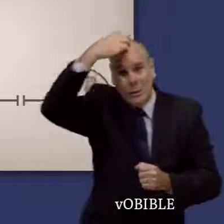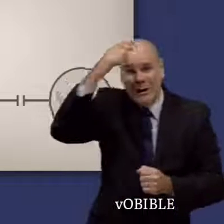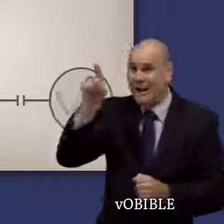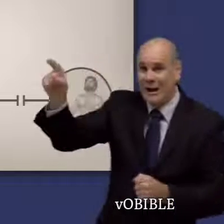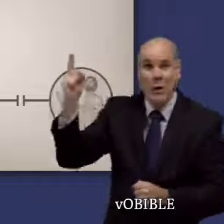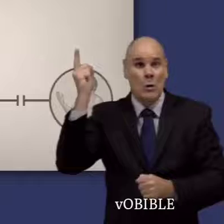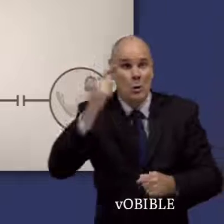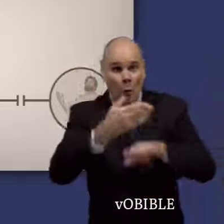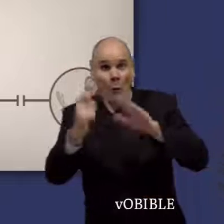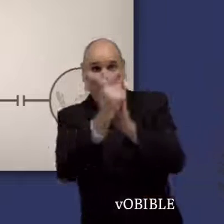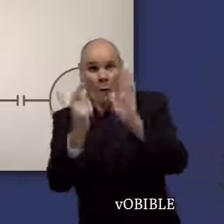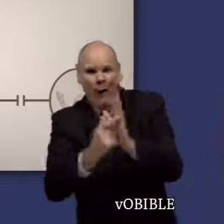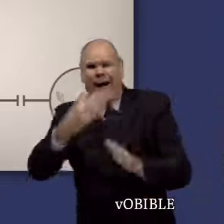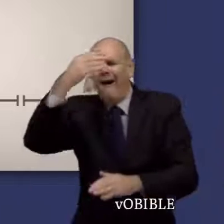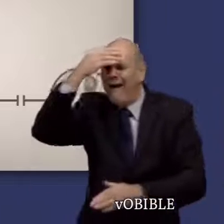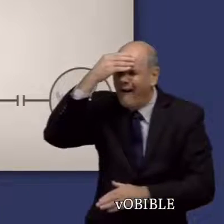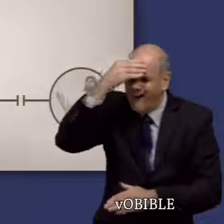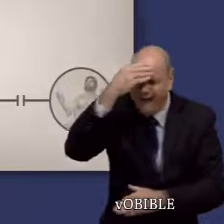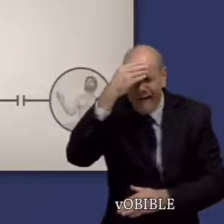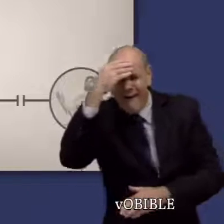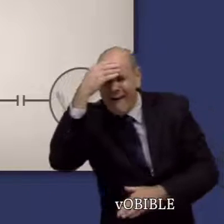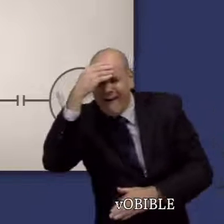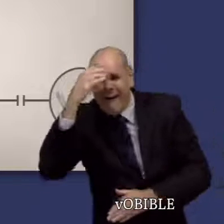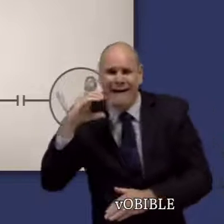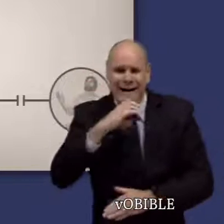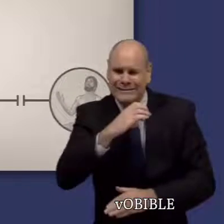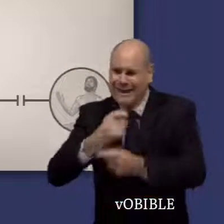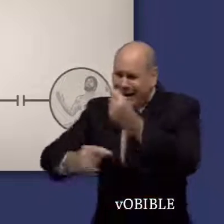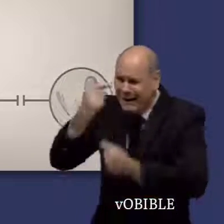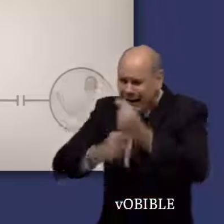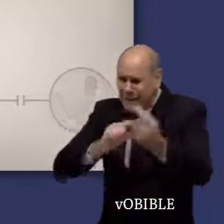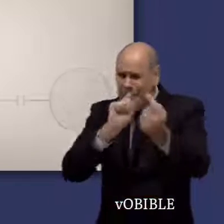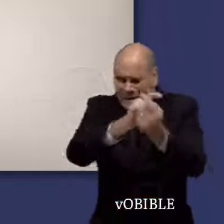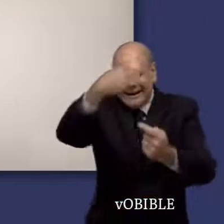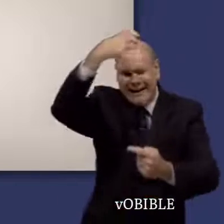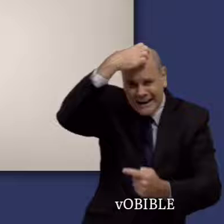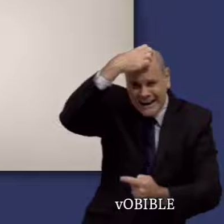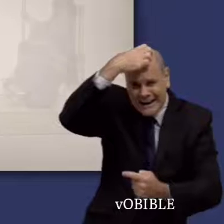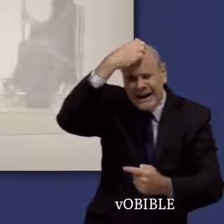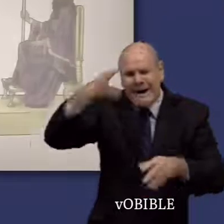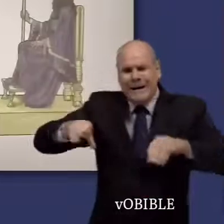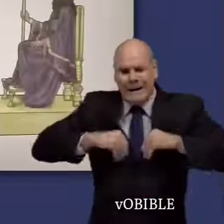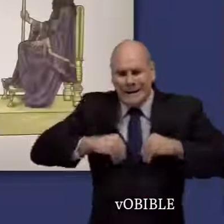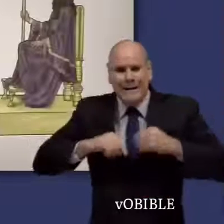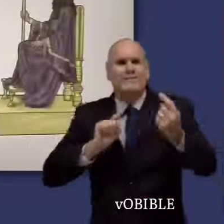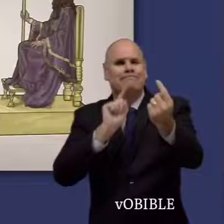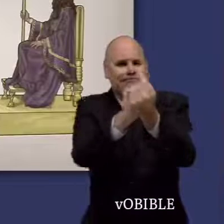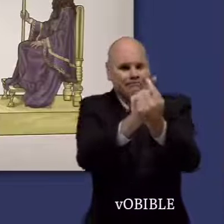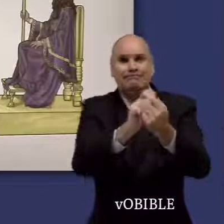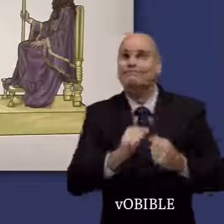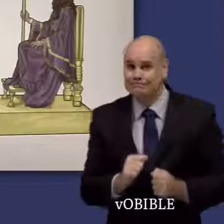plot, Esther decided to follow Mordecai's advice and approach King Ahasuerus. Did you